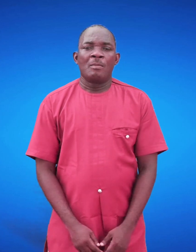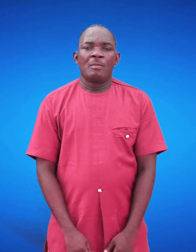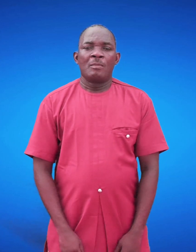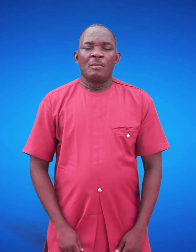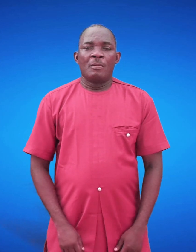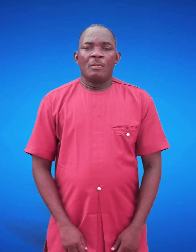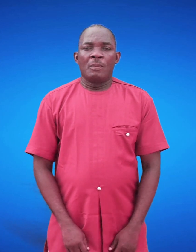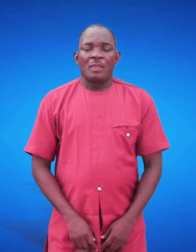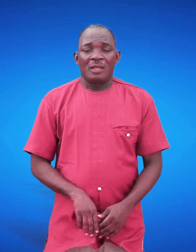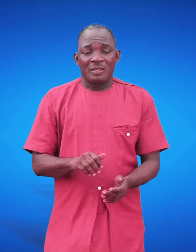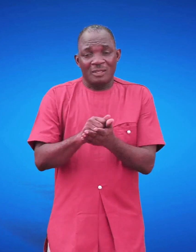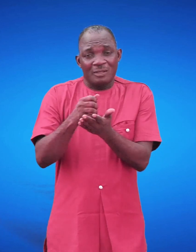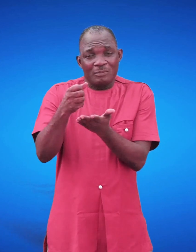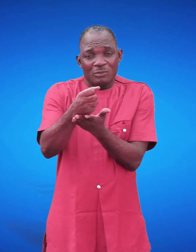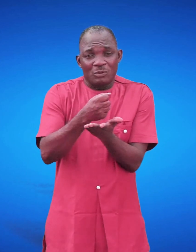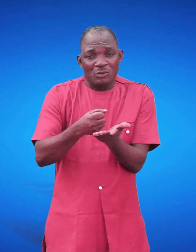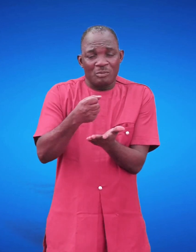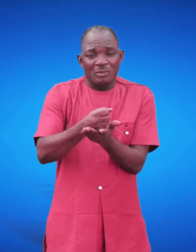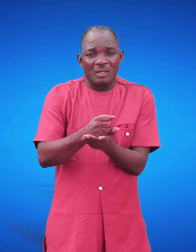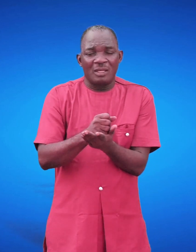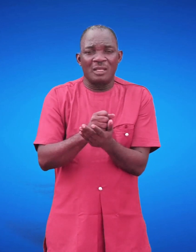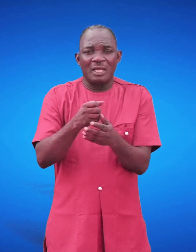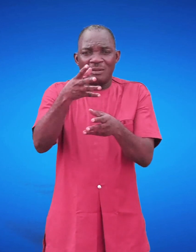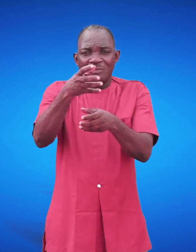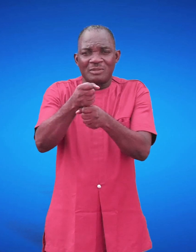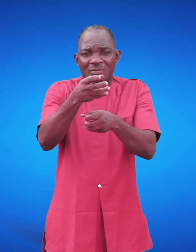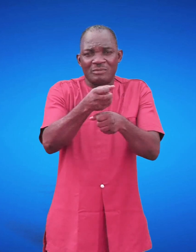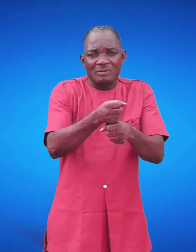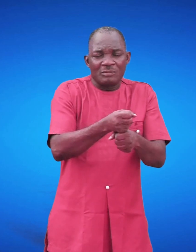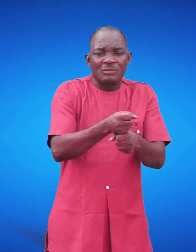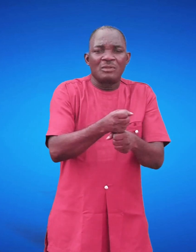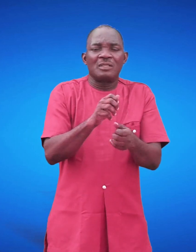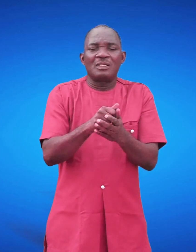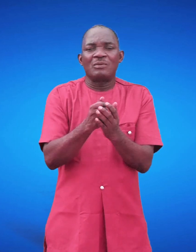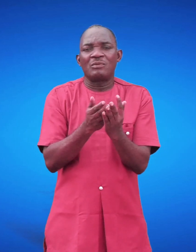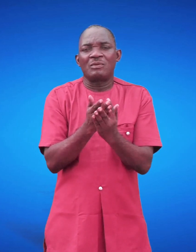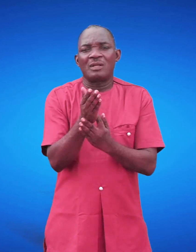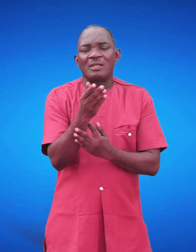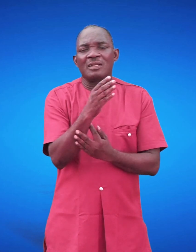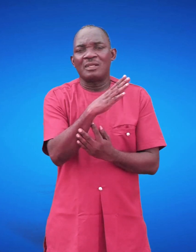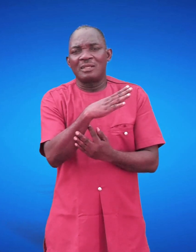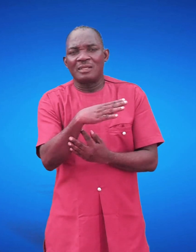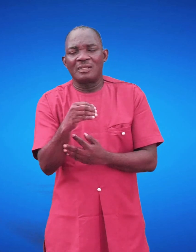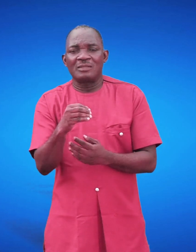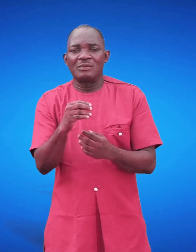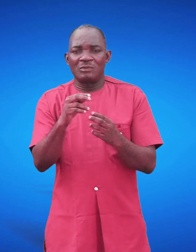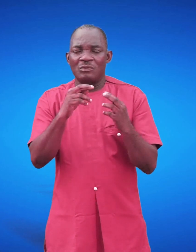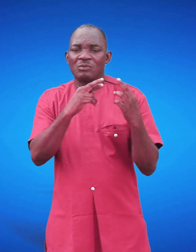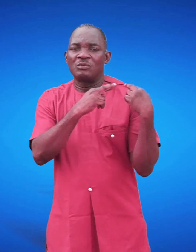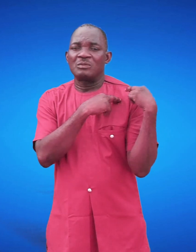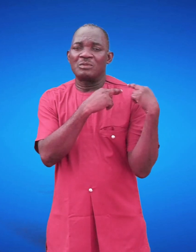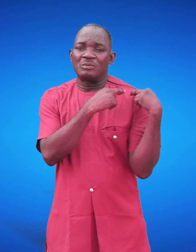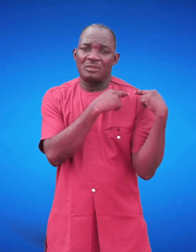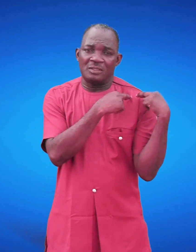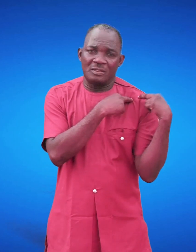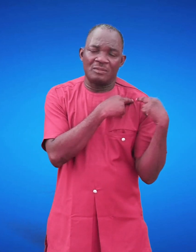The Charter summarizes the rights and responsibilities